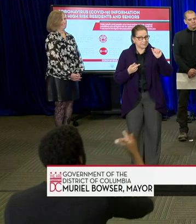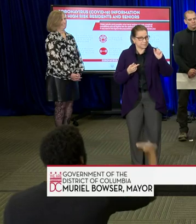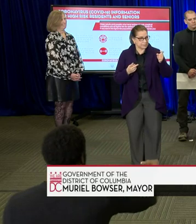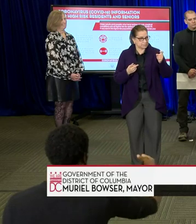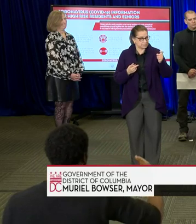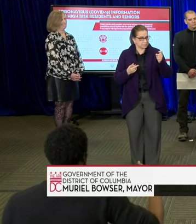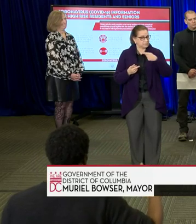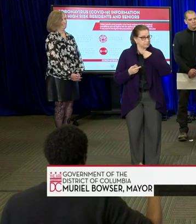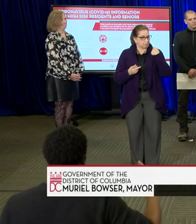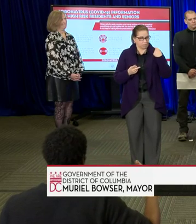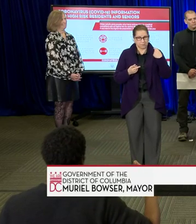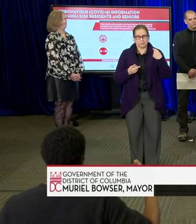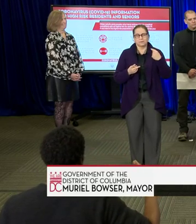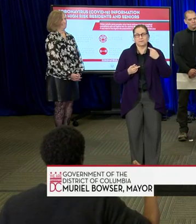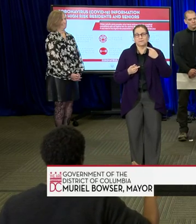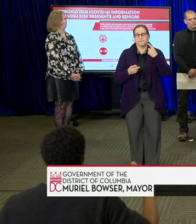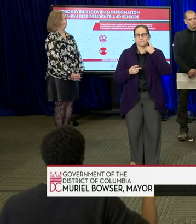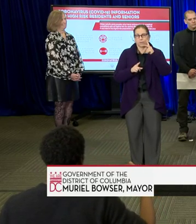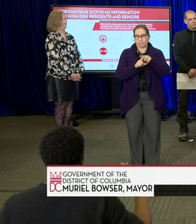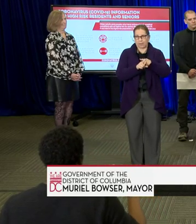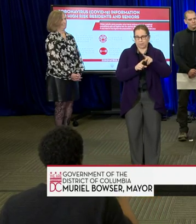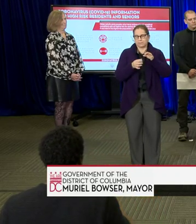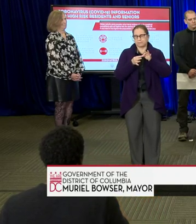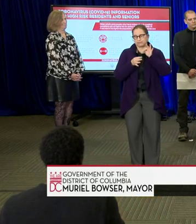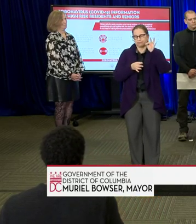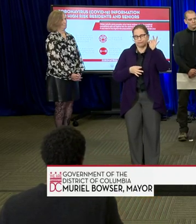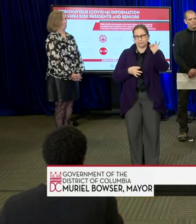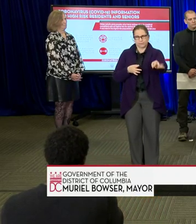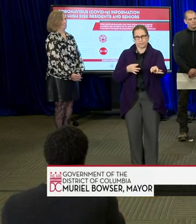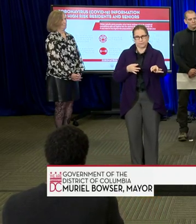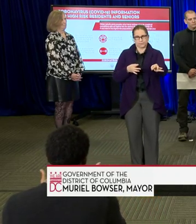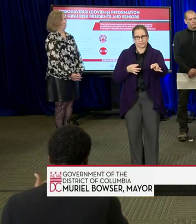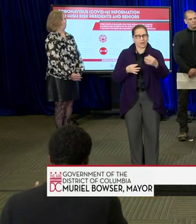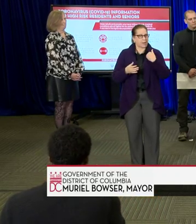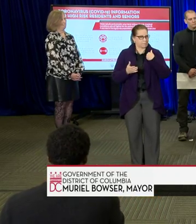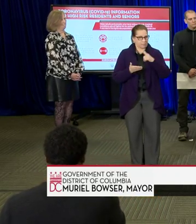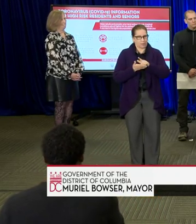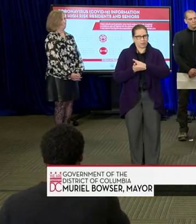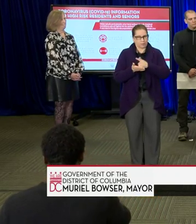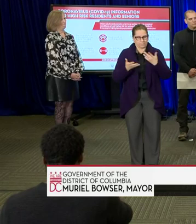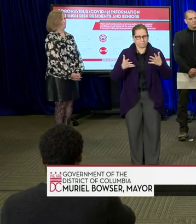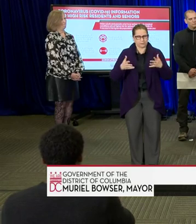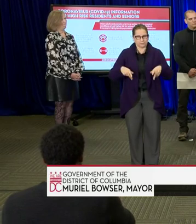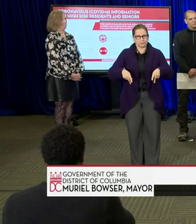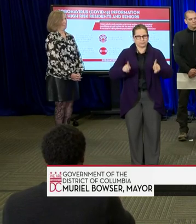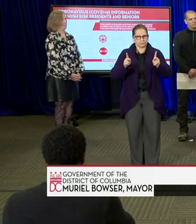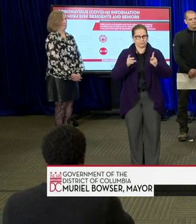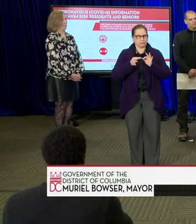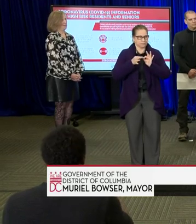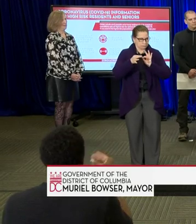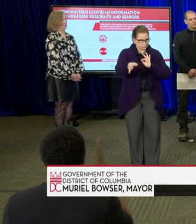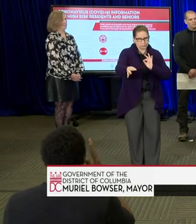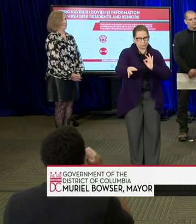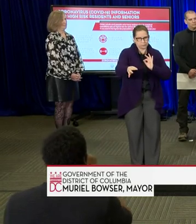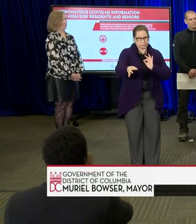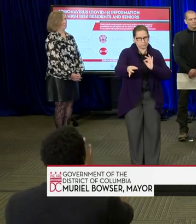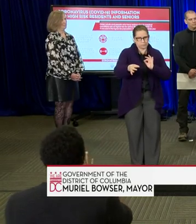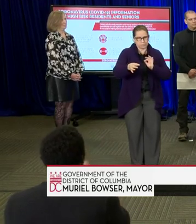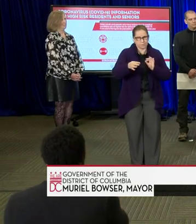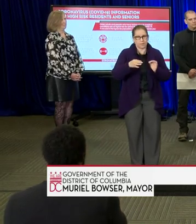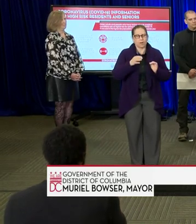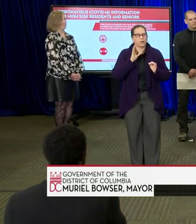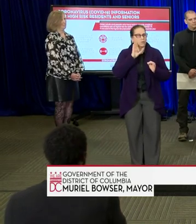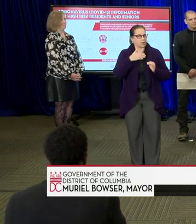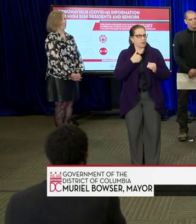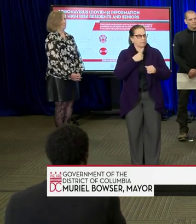update the law to do it, but I expect that to be extended, and we'll confirm that with everybody. And I think